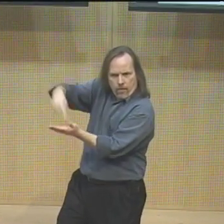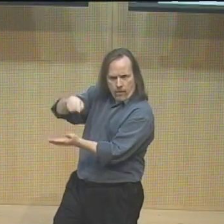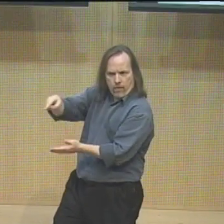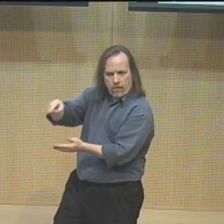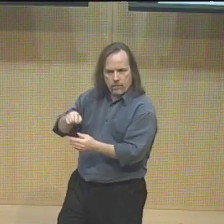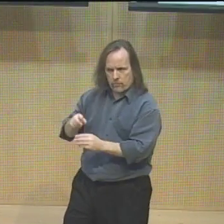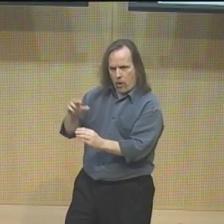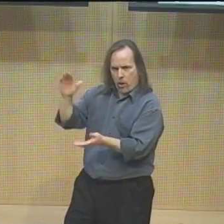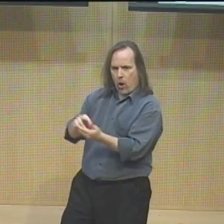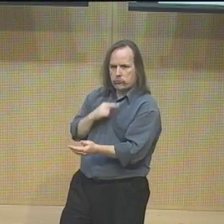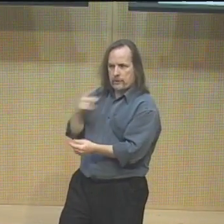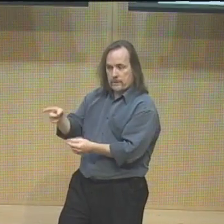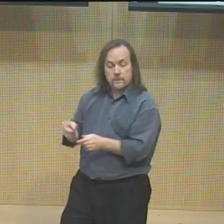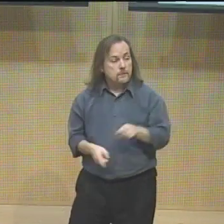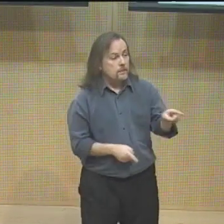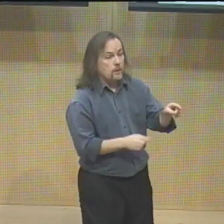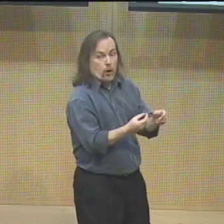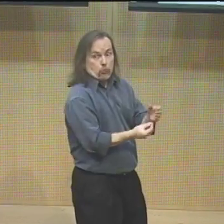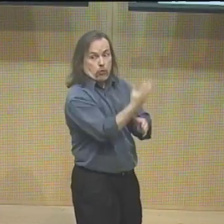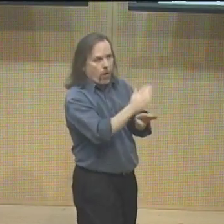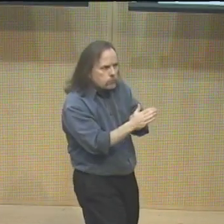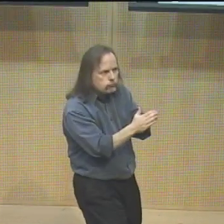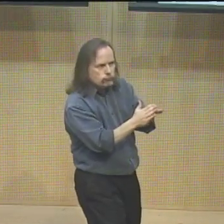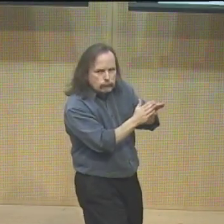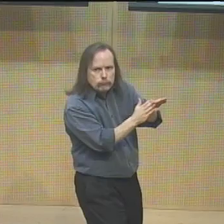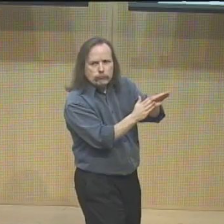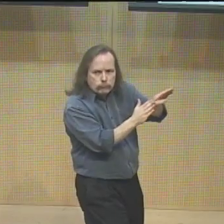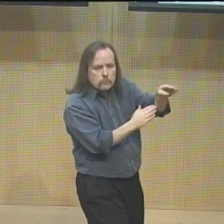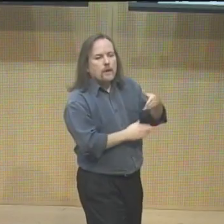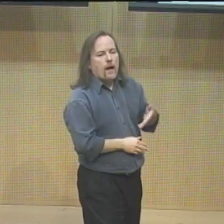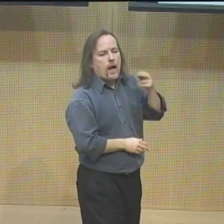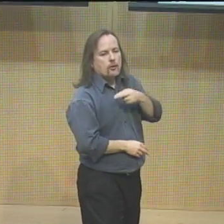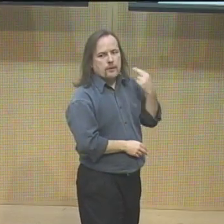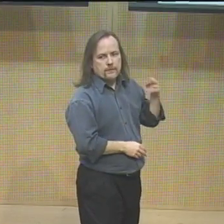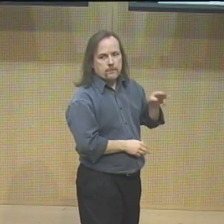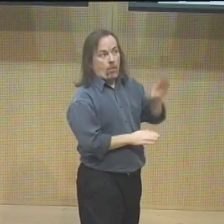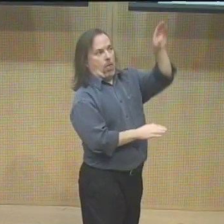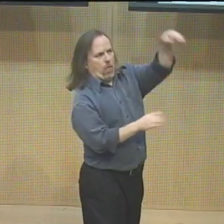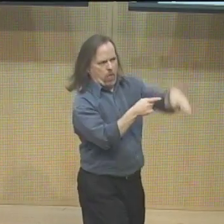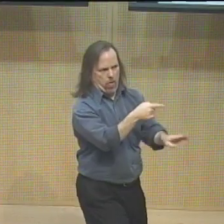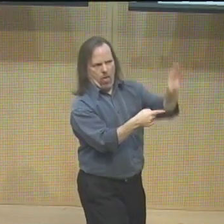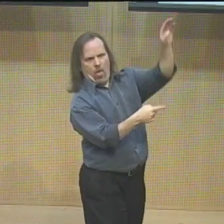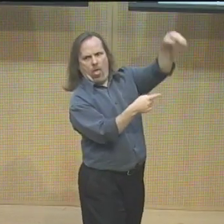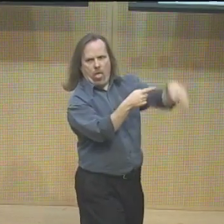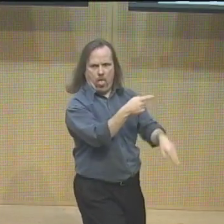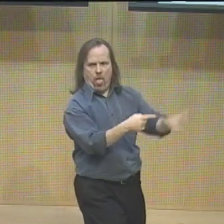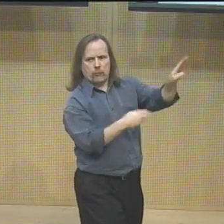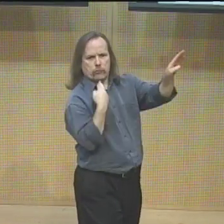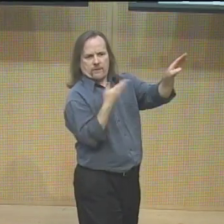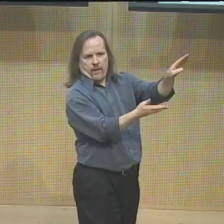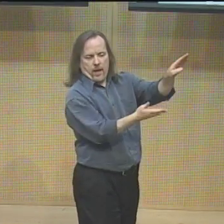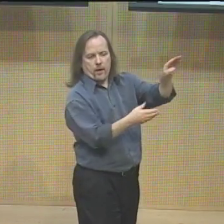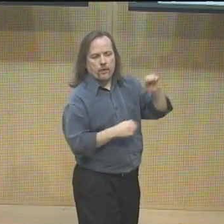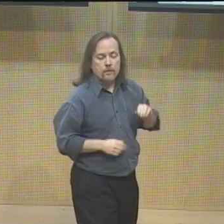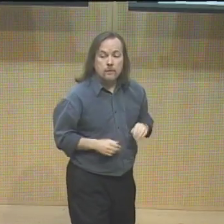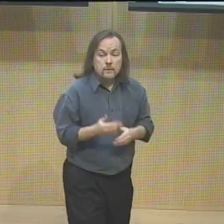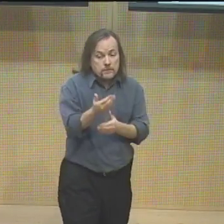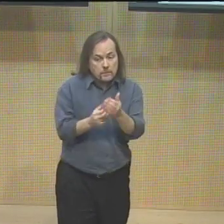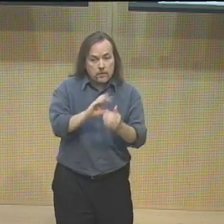The growth stock is a stock where the share price keeps going up and increasing. The value stock will pay dividends